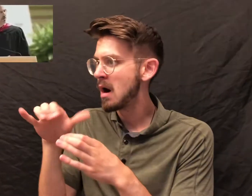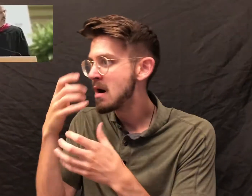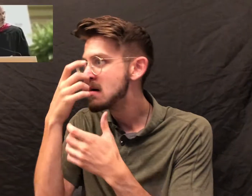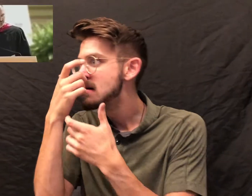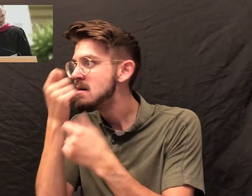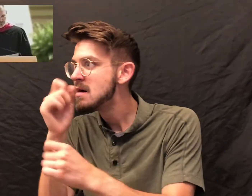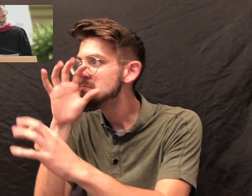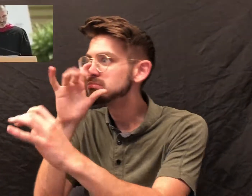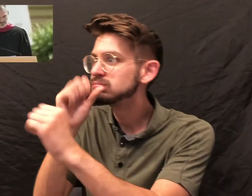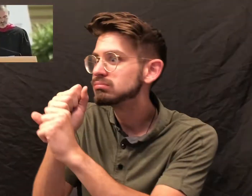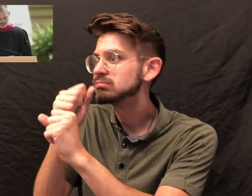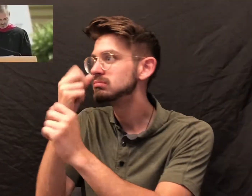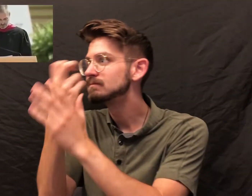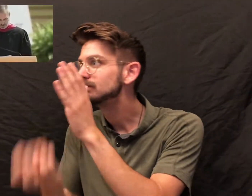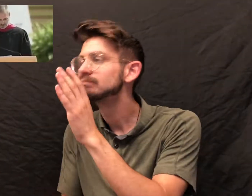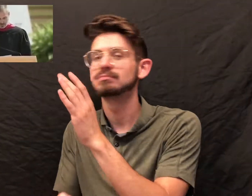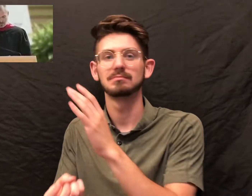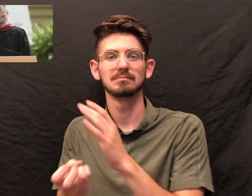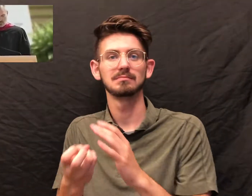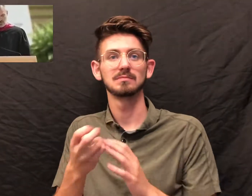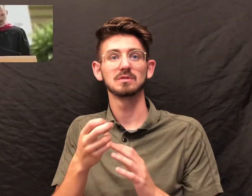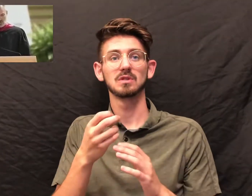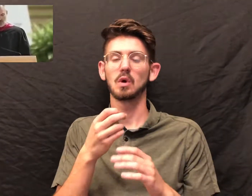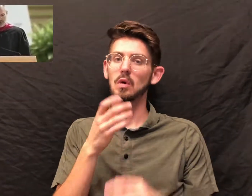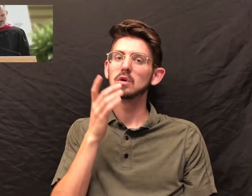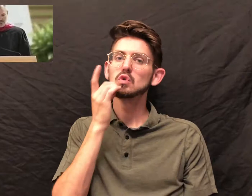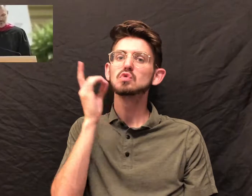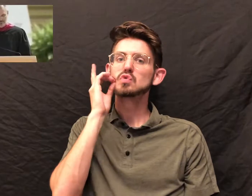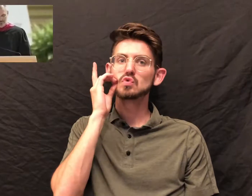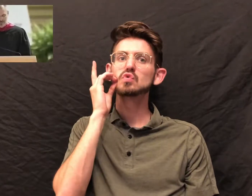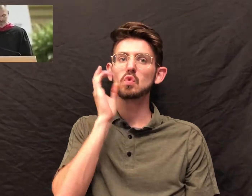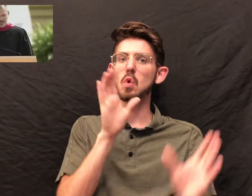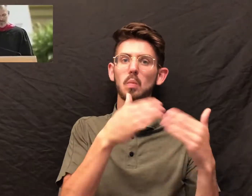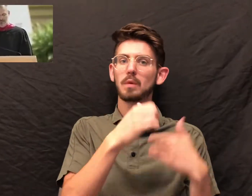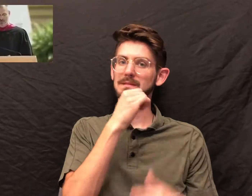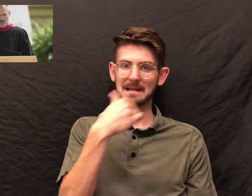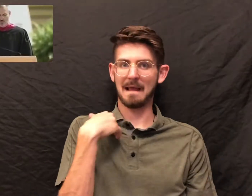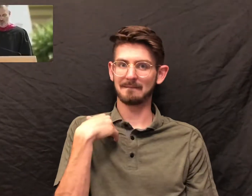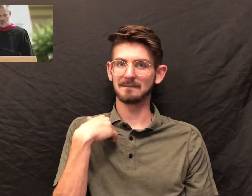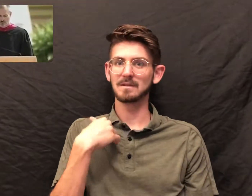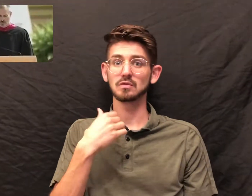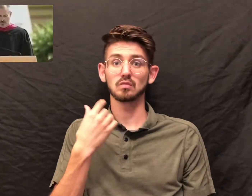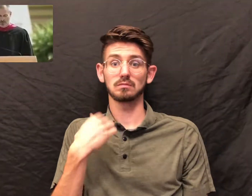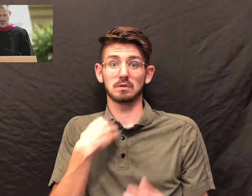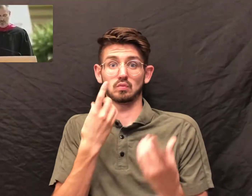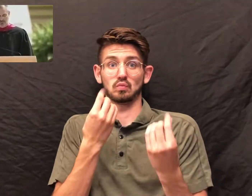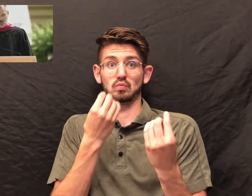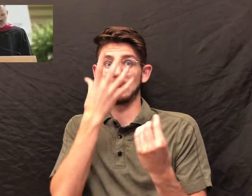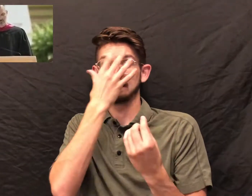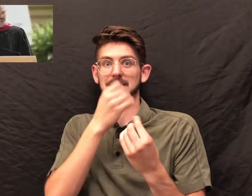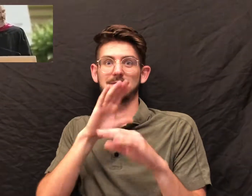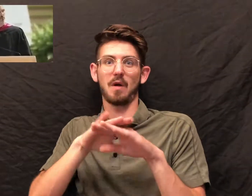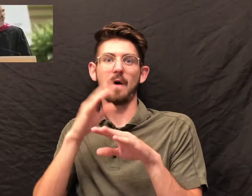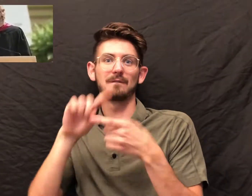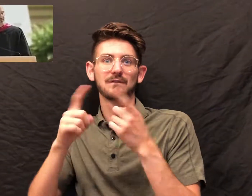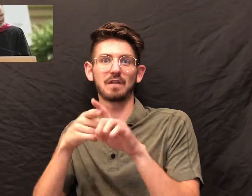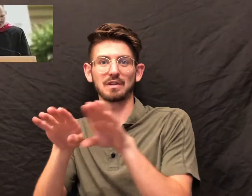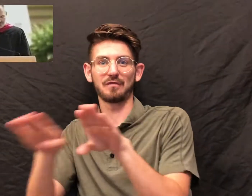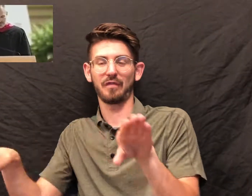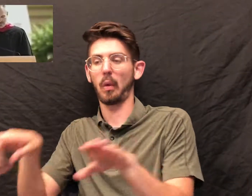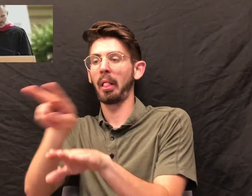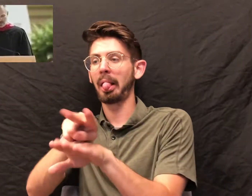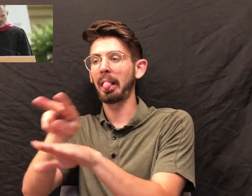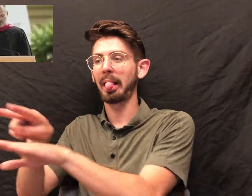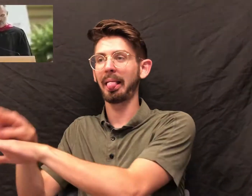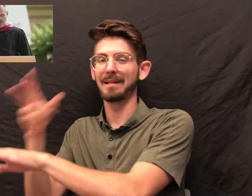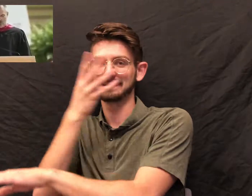romantic. I didn't have a dorm room, so I slept on the floor in friends' rooms. I returned Coke bottles for the 5-cent deposits to buy food